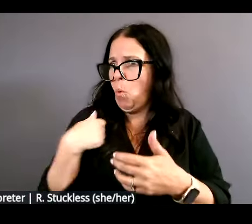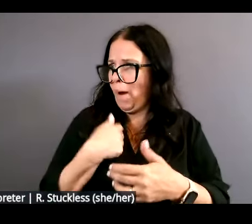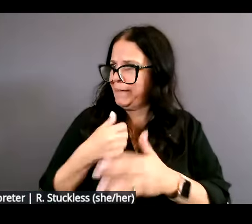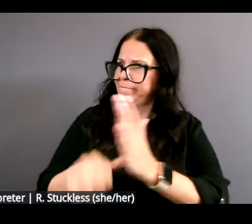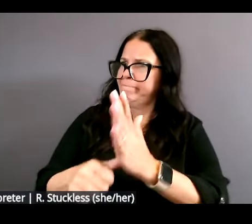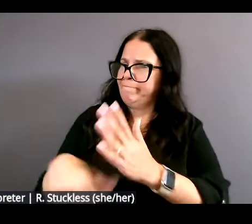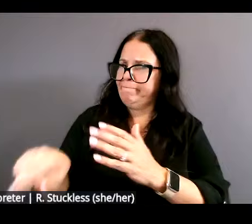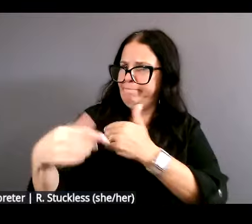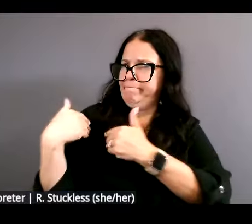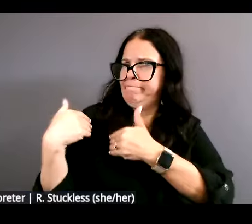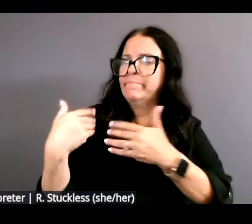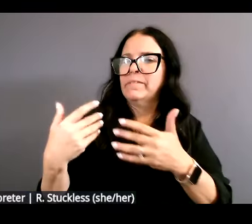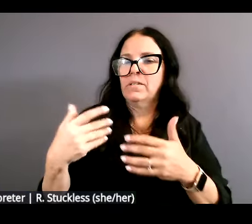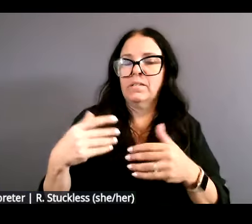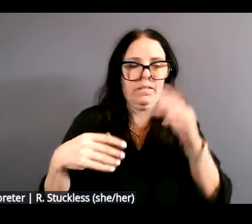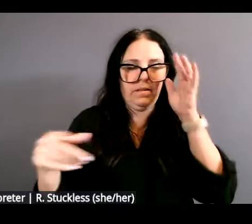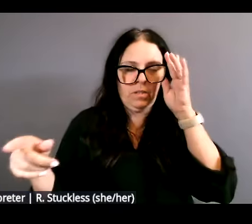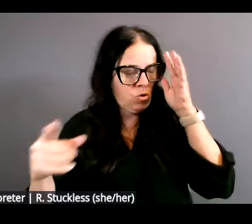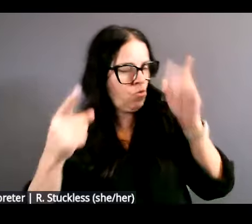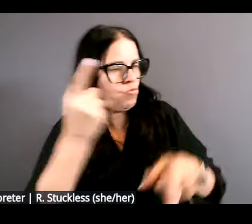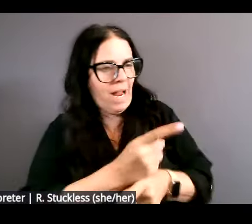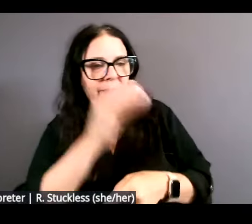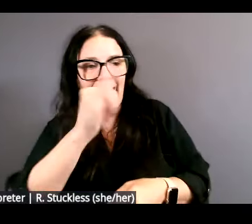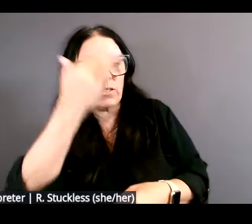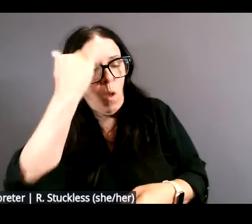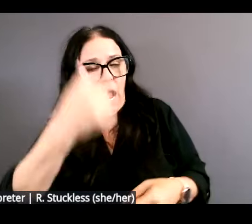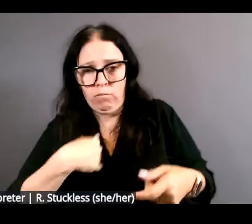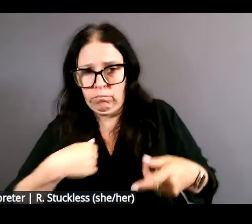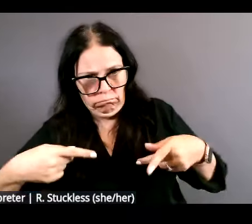Okay. Yep, that's why we don't say no for that reason.